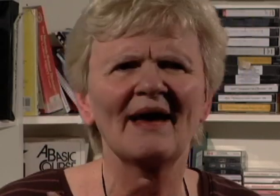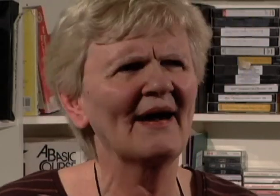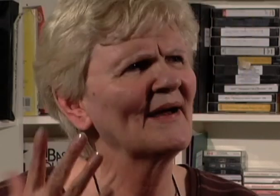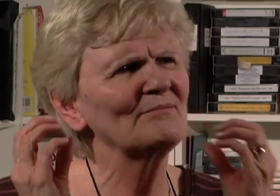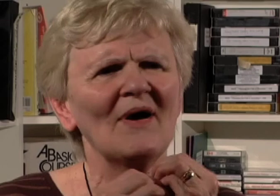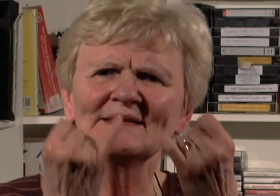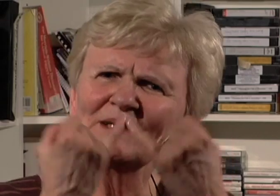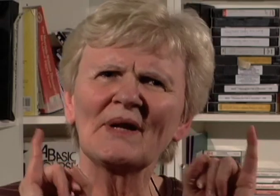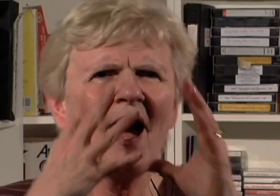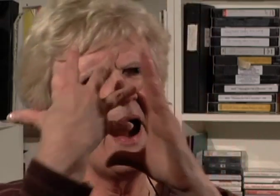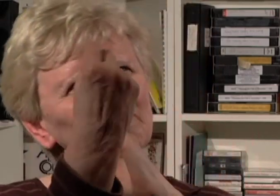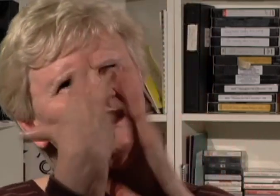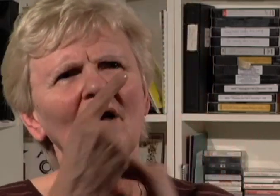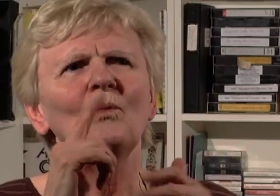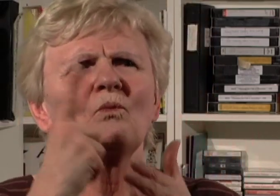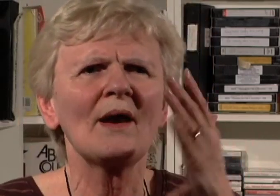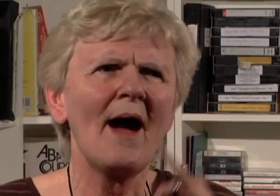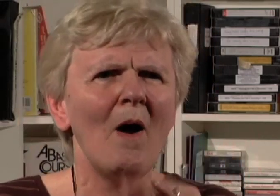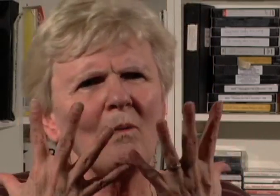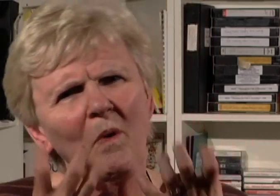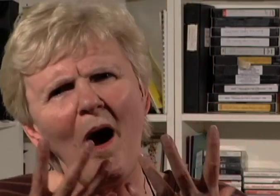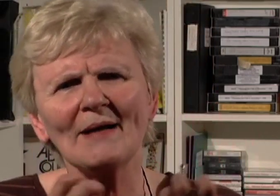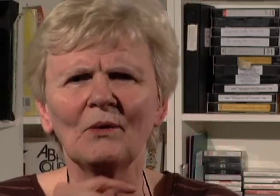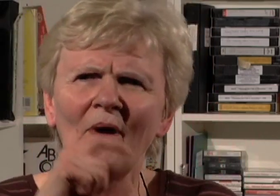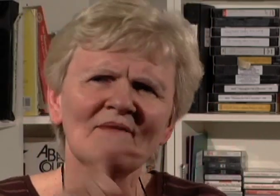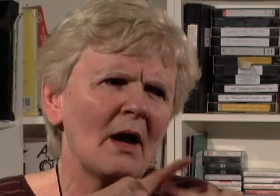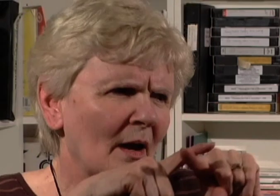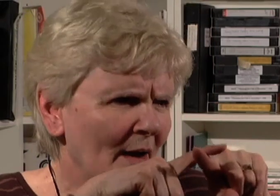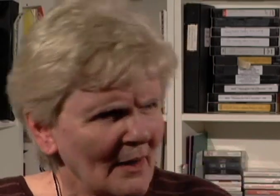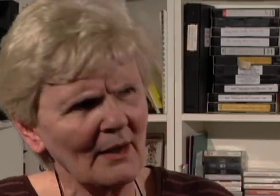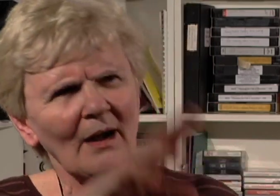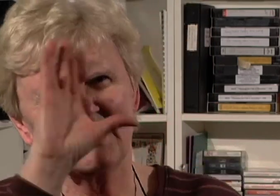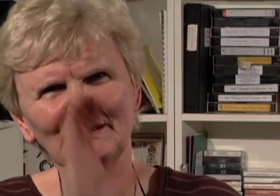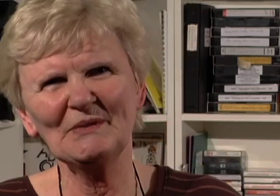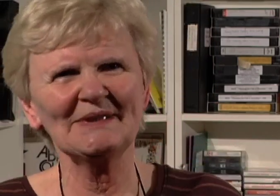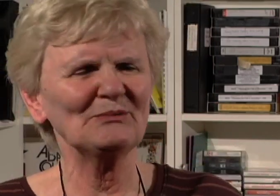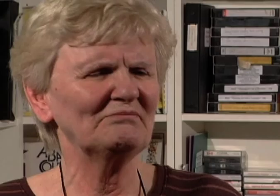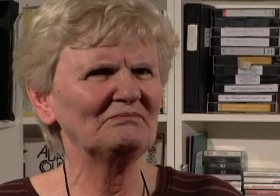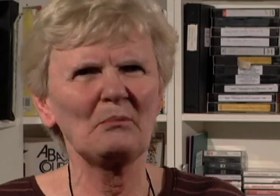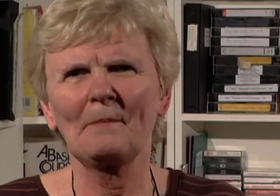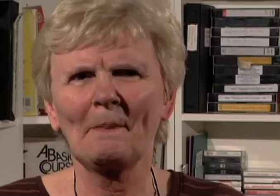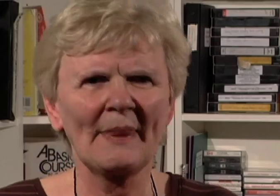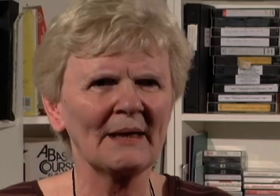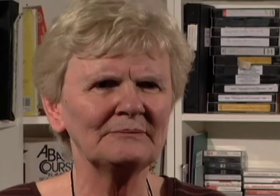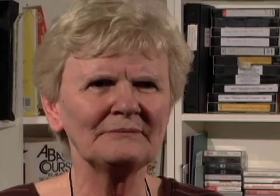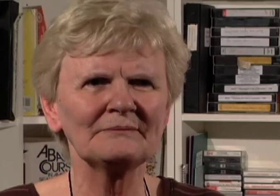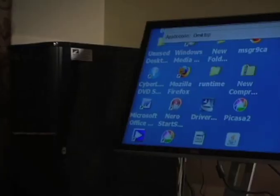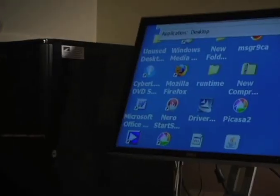feel so much more independent. I get to go out, I can do what I want. I don't have to depend on my husband. Communicating